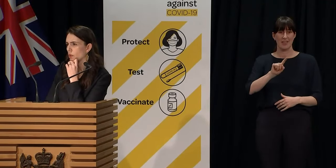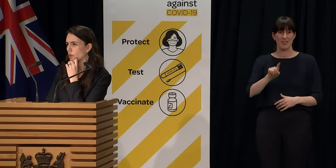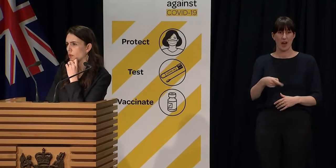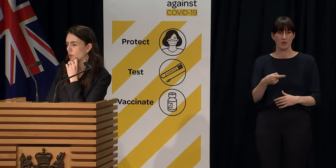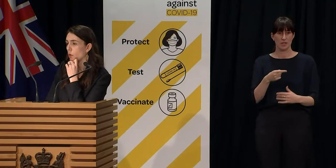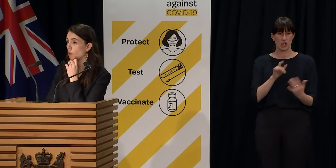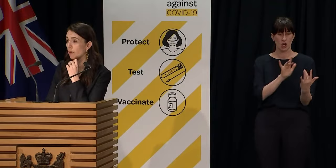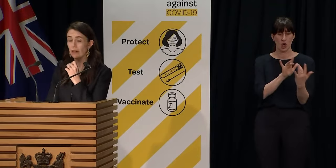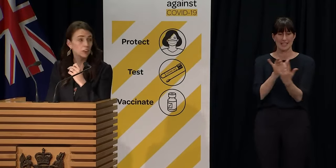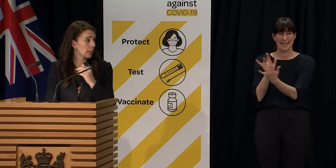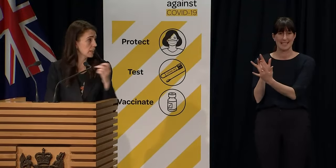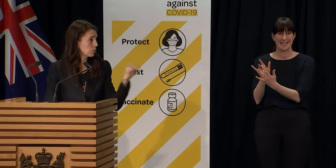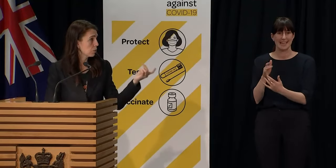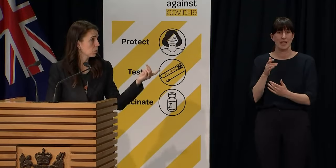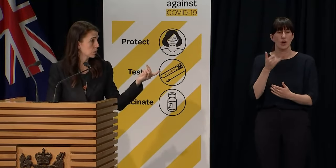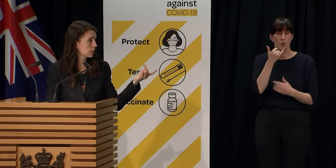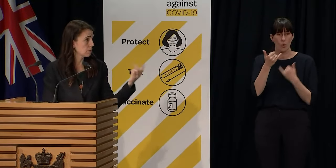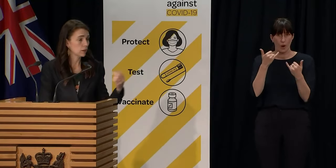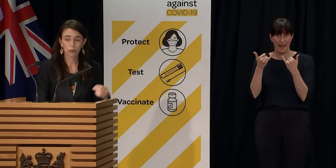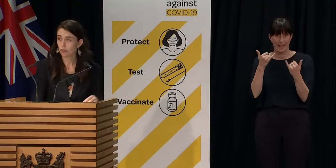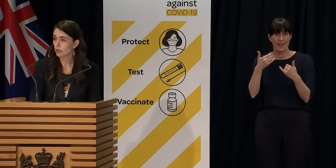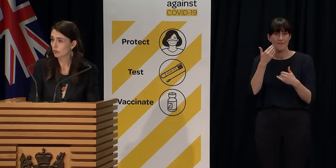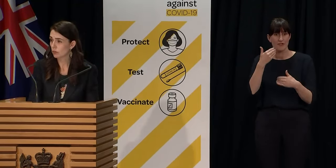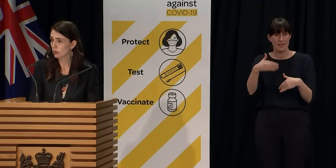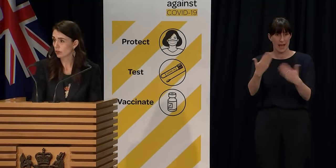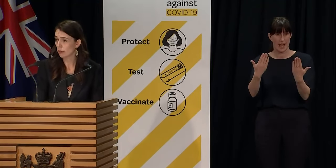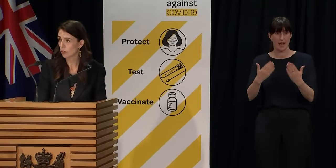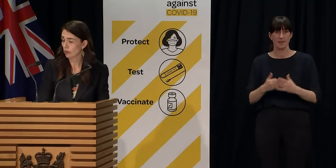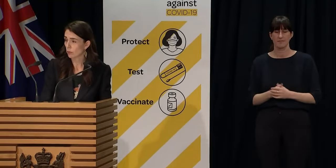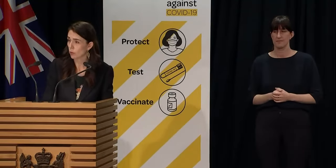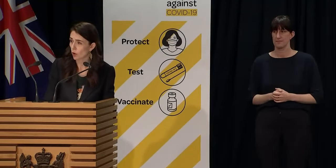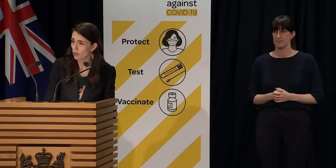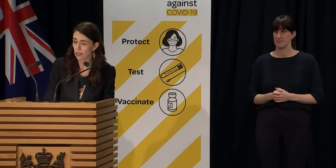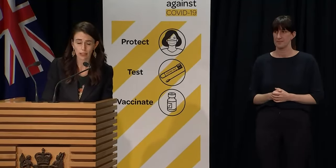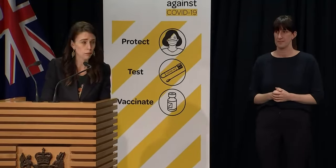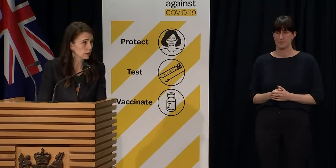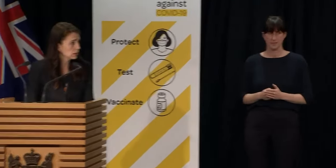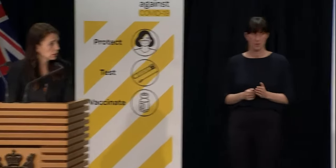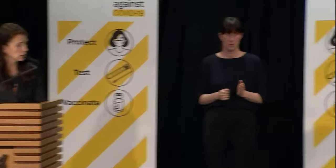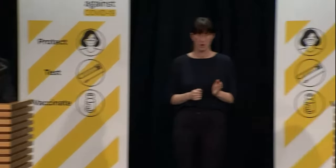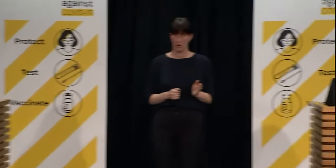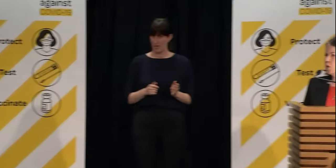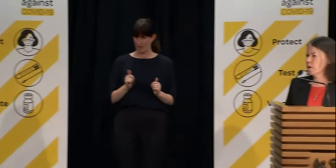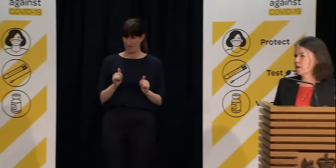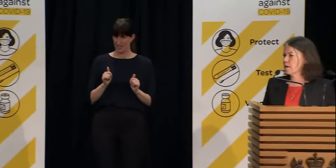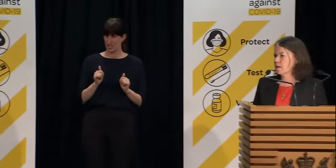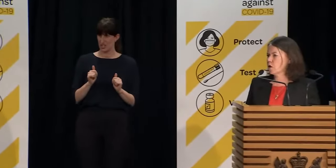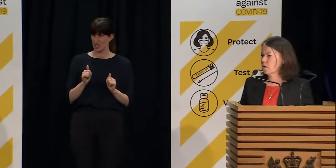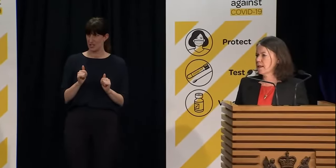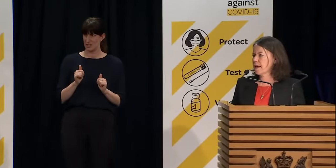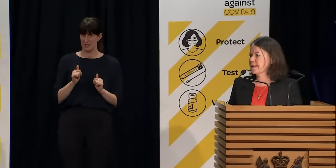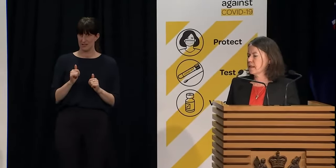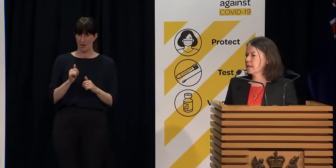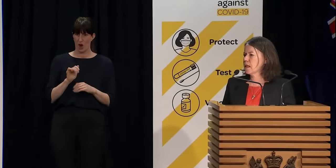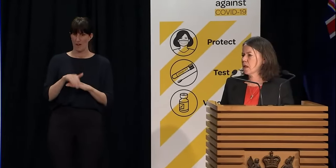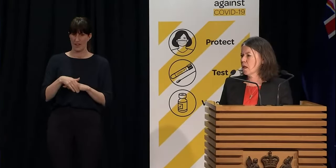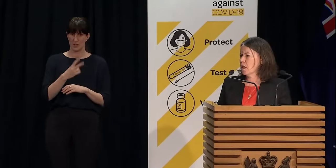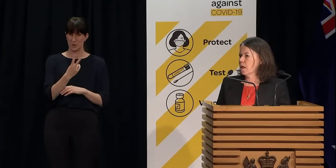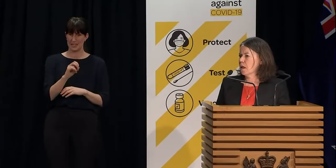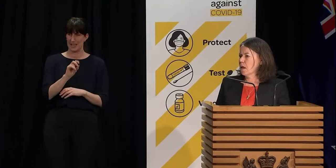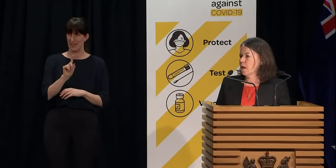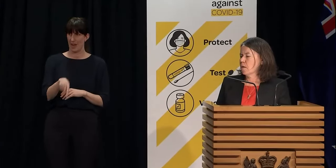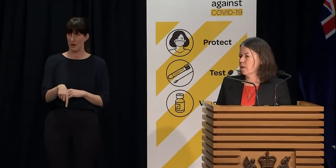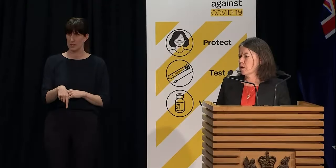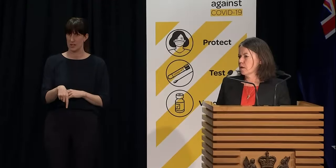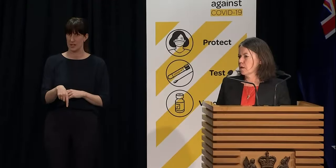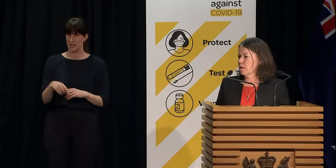at some point? Well, we've actually, as reported, I mean, you will have heard Dr. McIlney report over that number. That's right, there's over 20,000 contacts. Yeah, but that's over a period